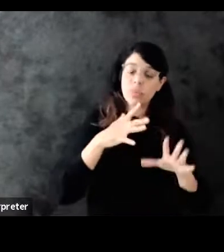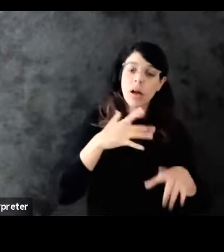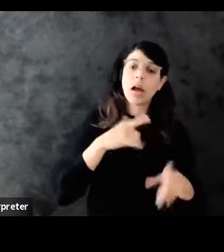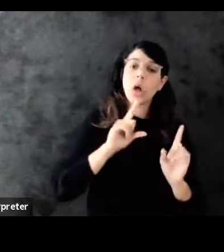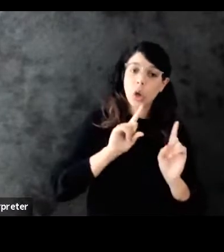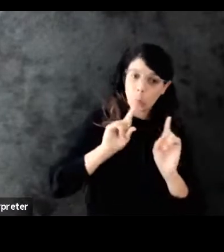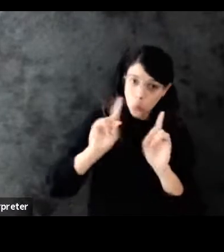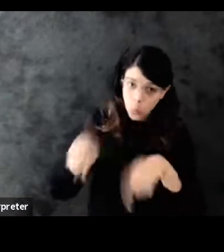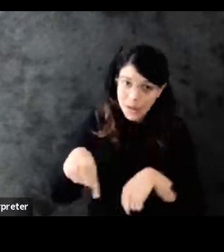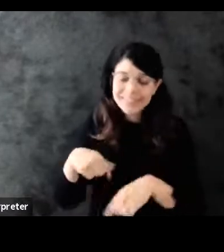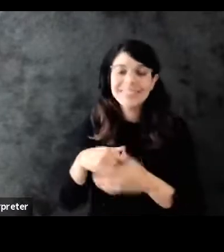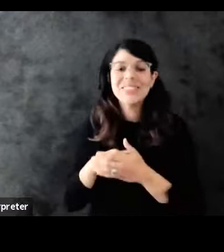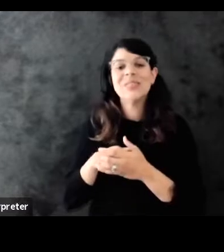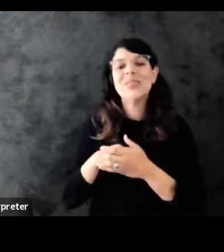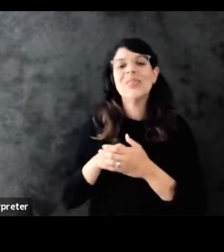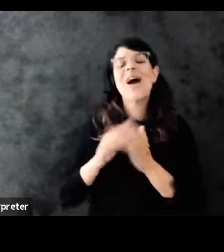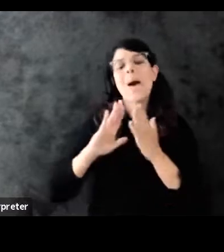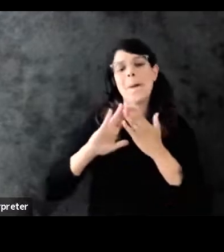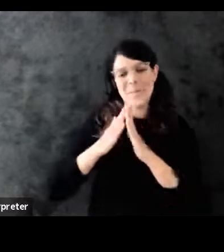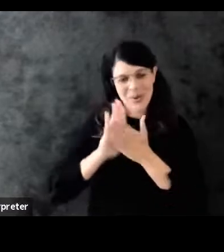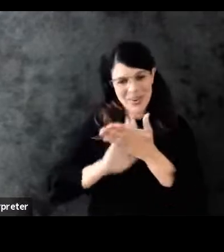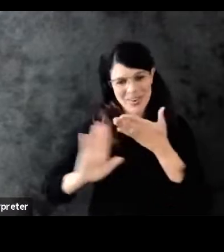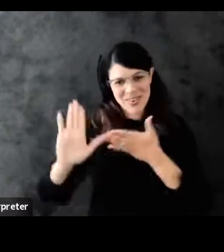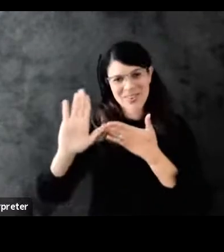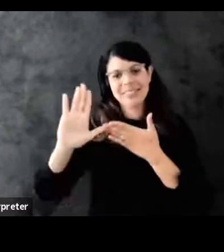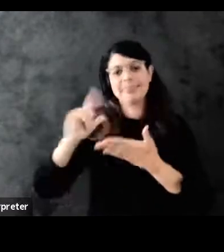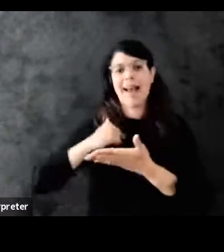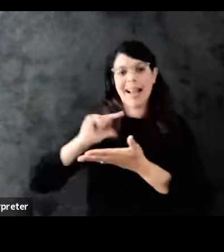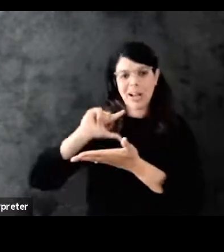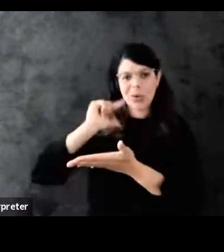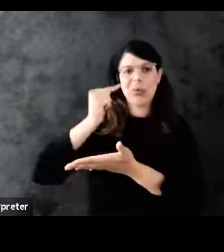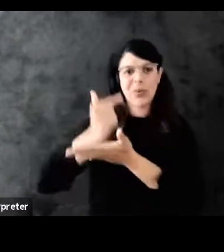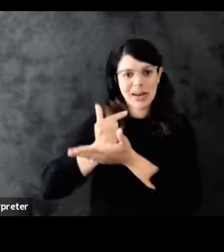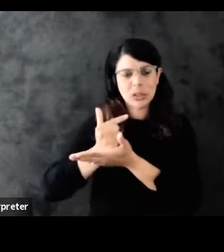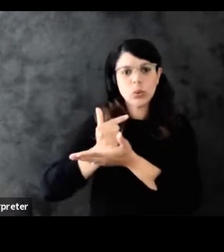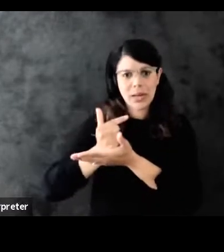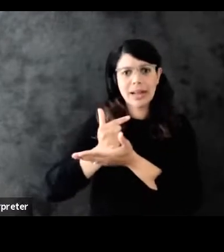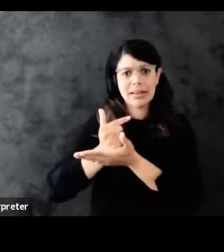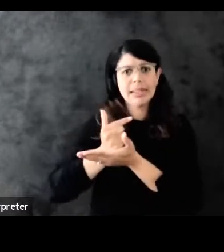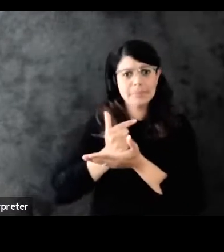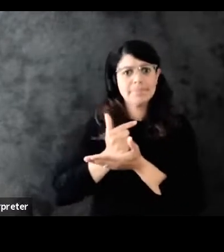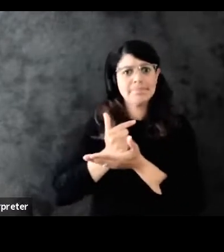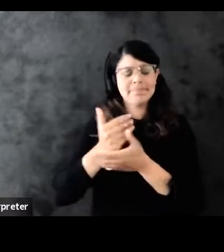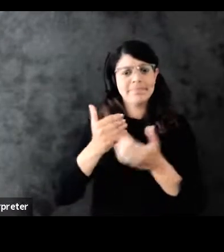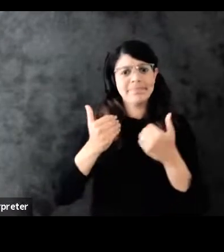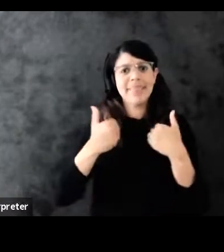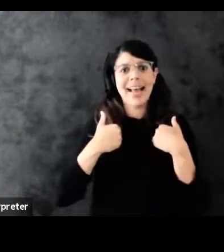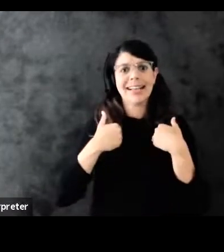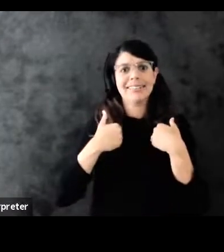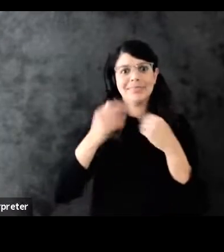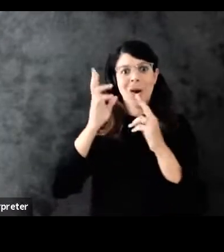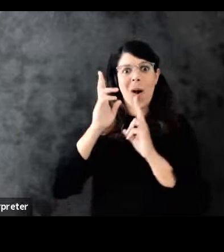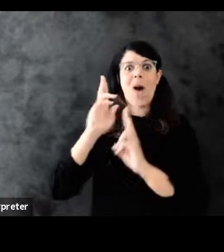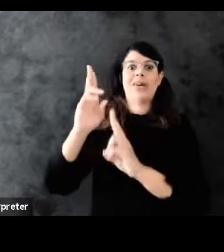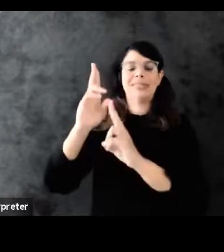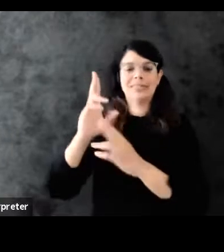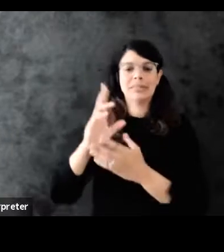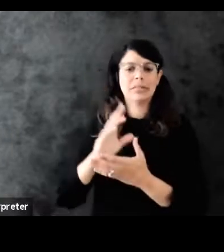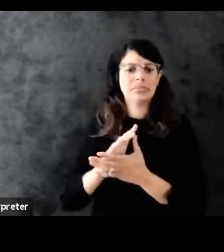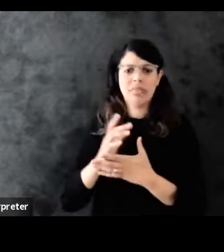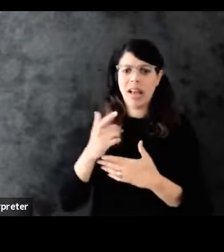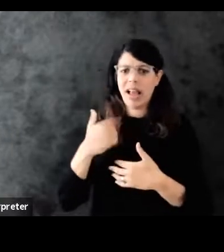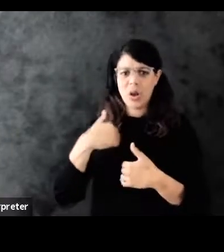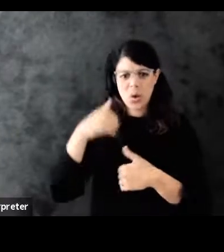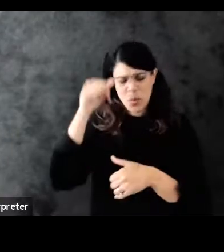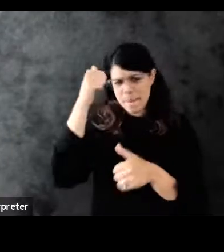honors, by the way, honors excluding academic courses. I got history, English, and I